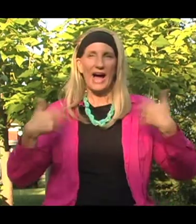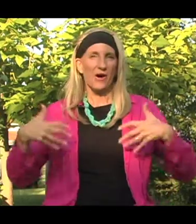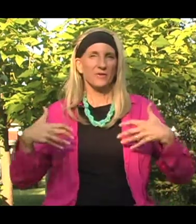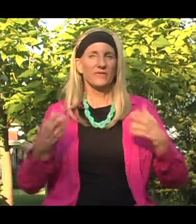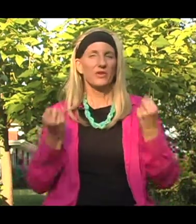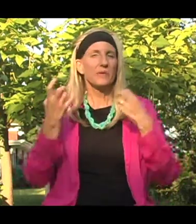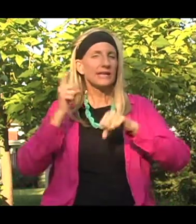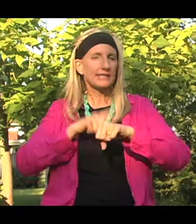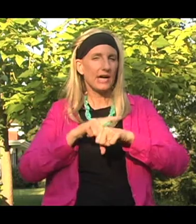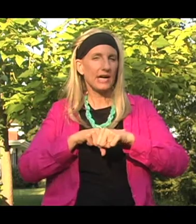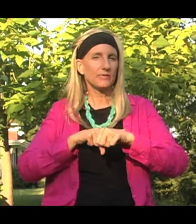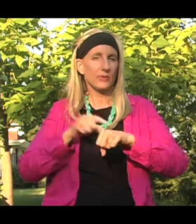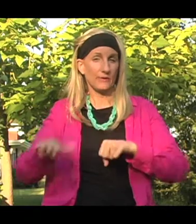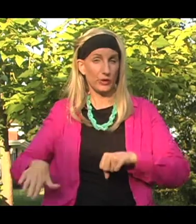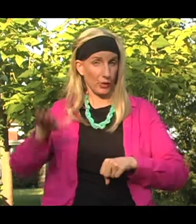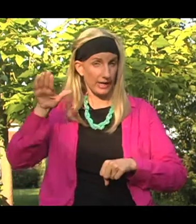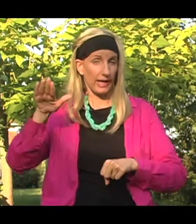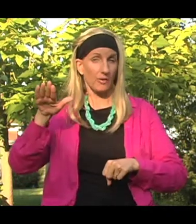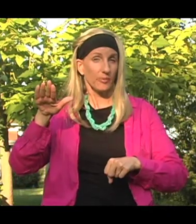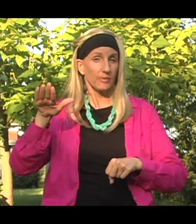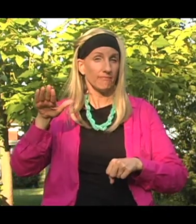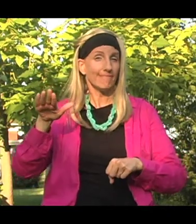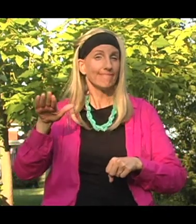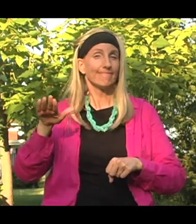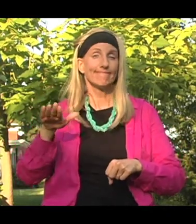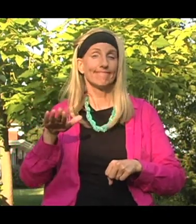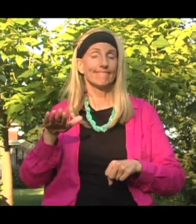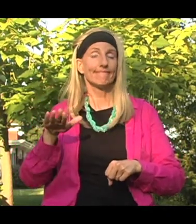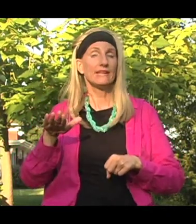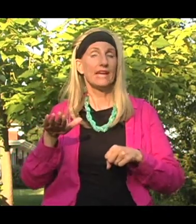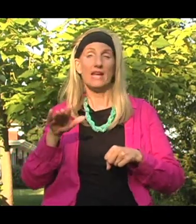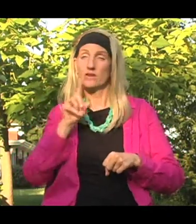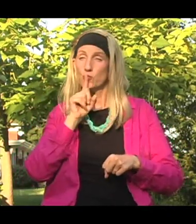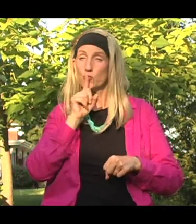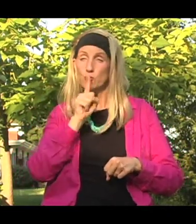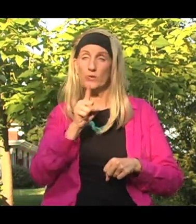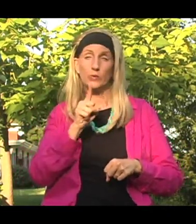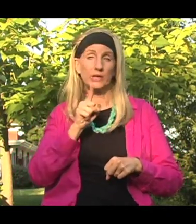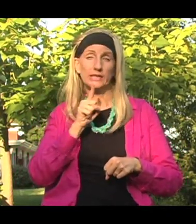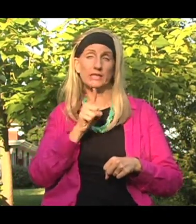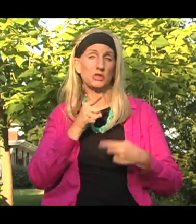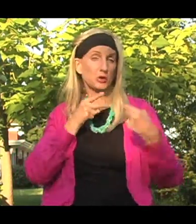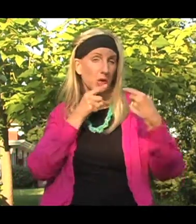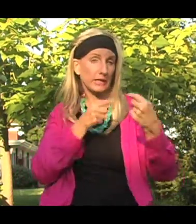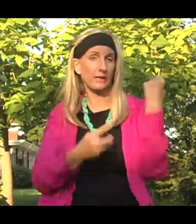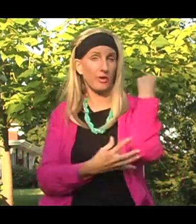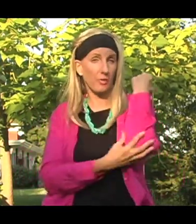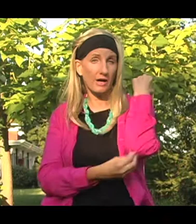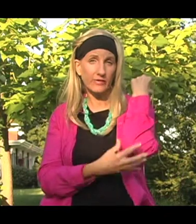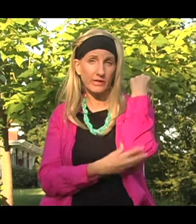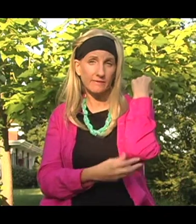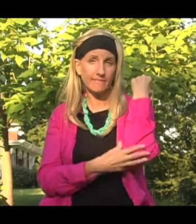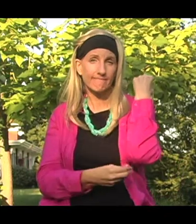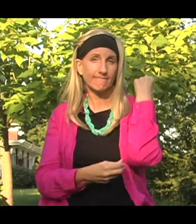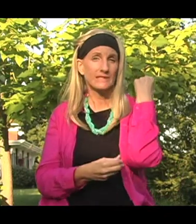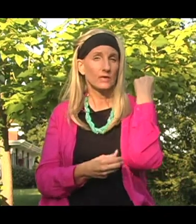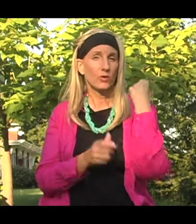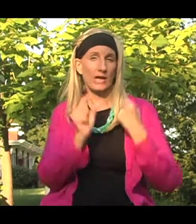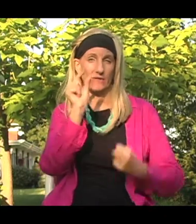Wow. There were many times when I was growing up and we were really struggling with poverty. We had